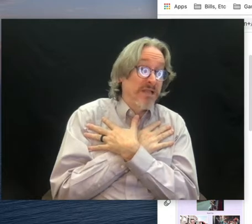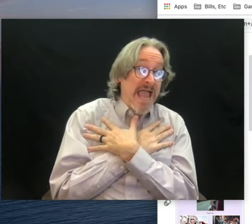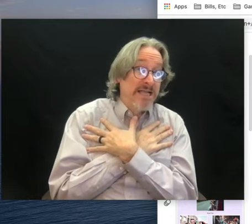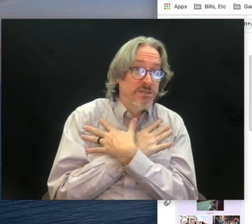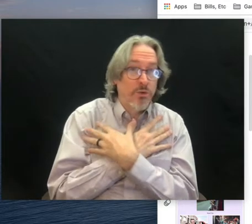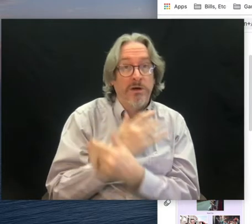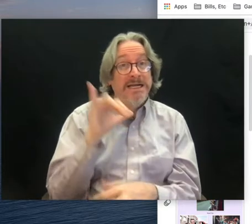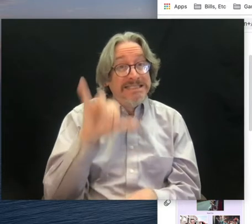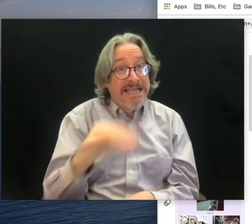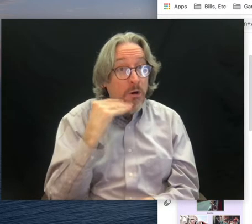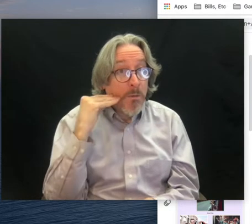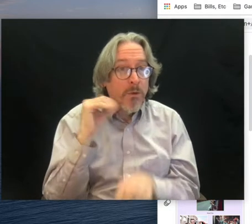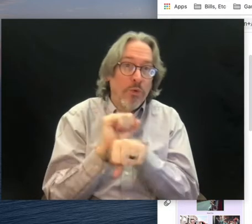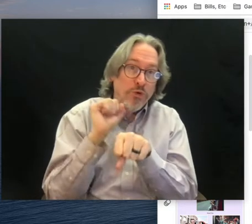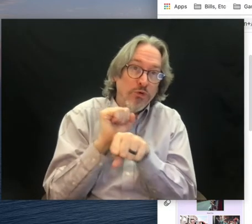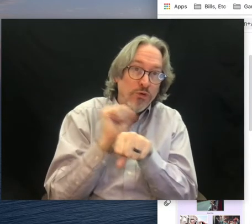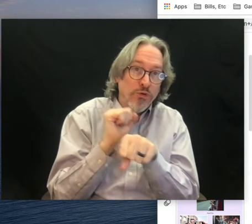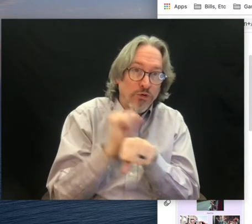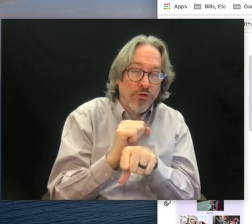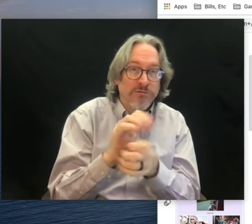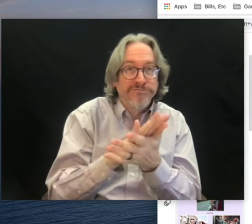and relax, or